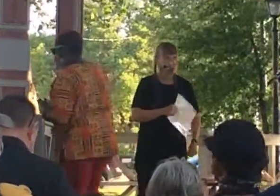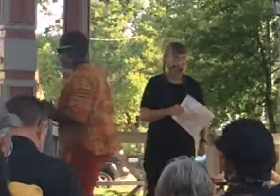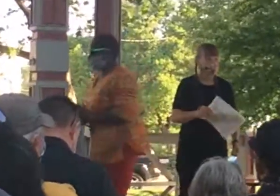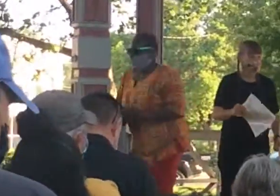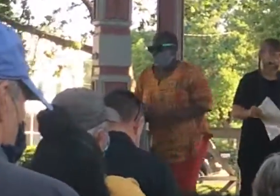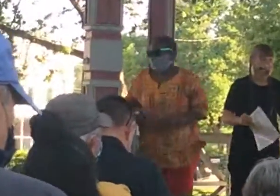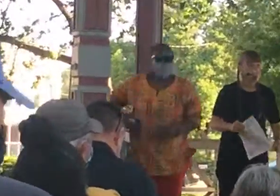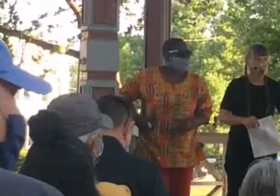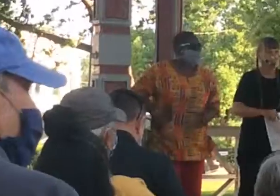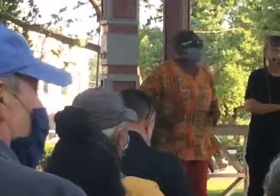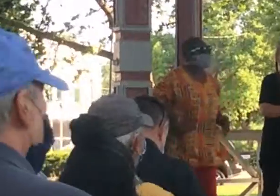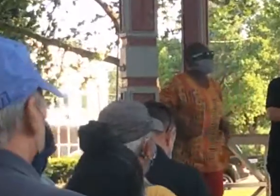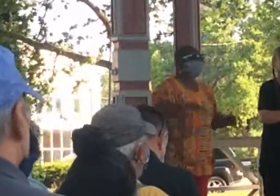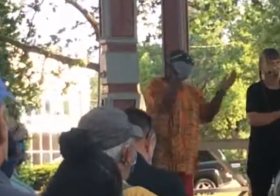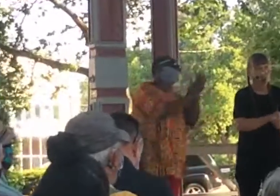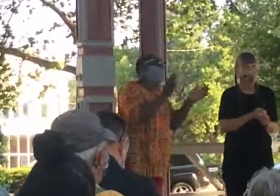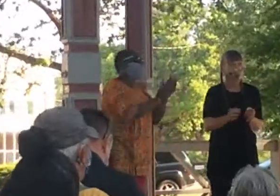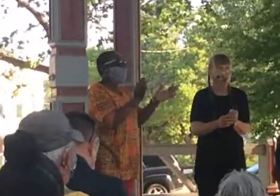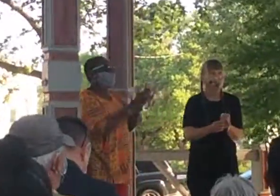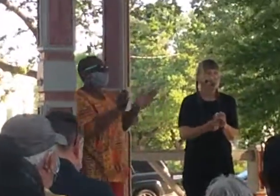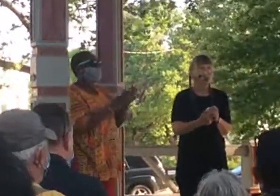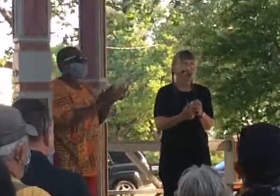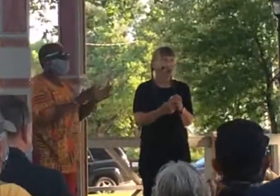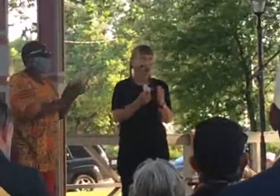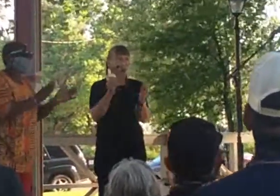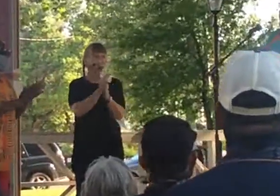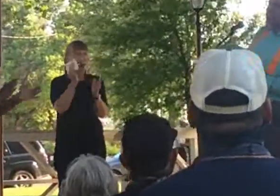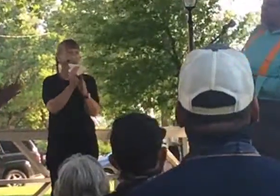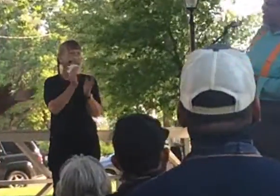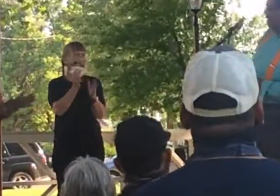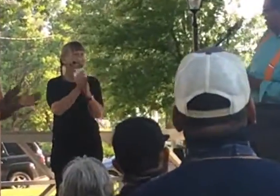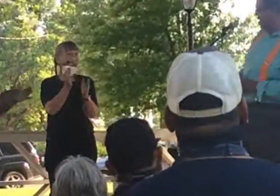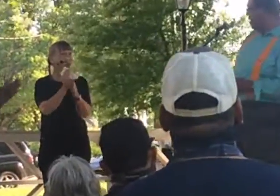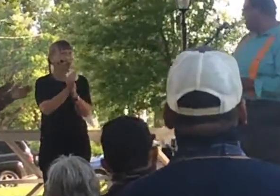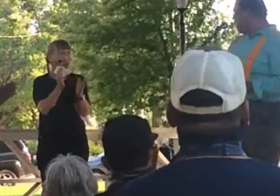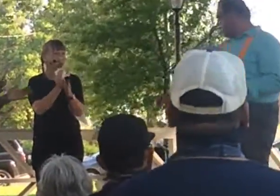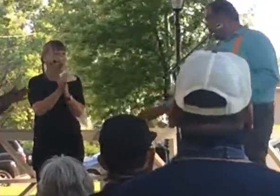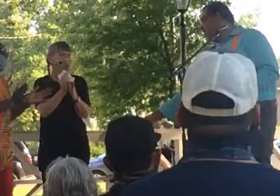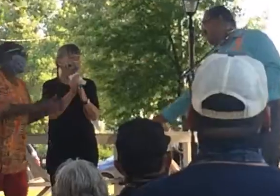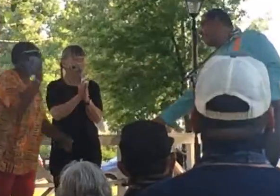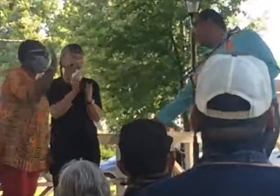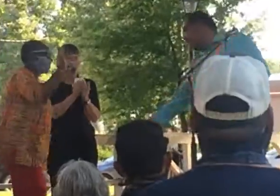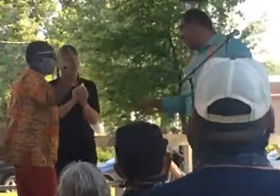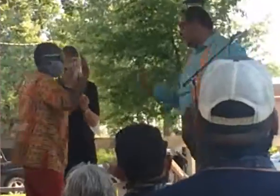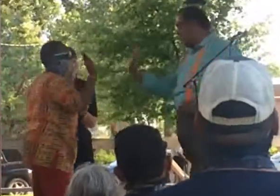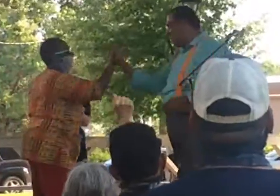And that's all I have to say. Thank you, everybody, for showing up. Happy Juneteenth.